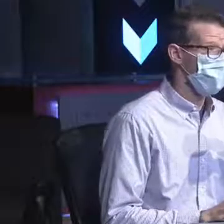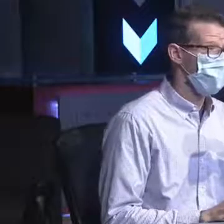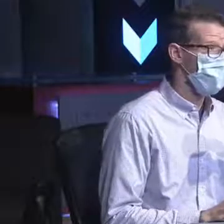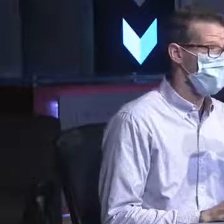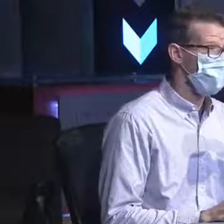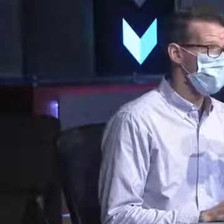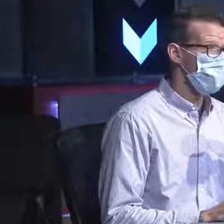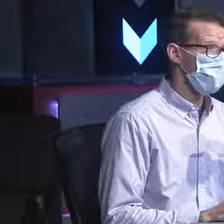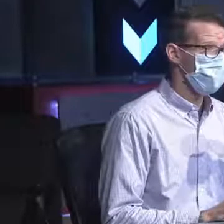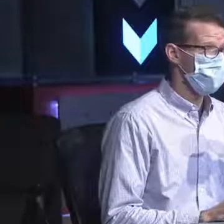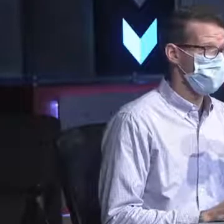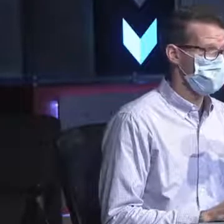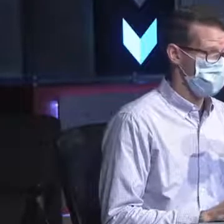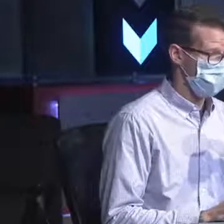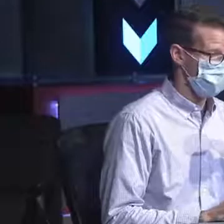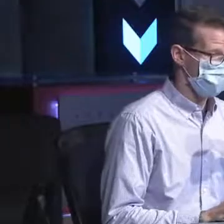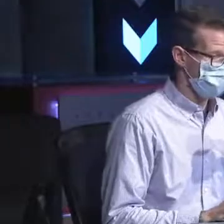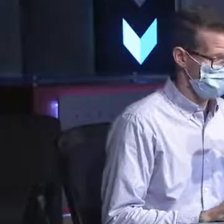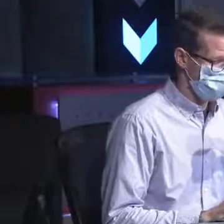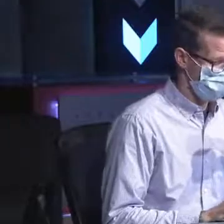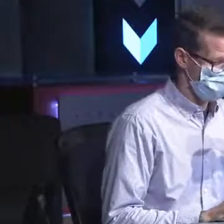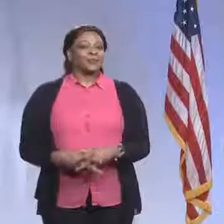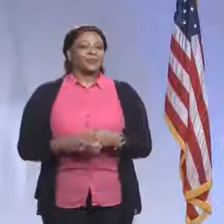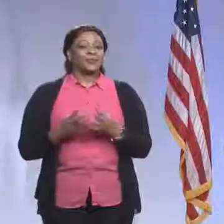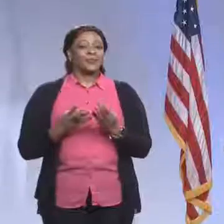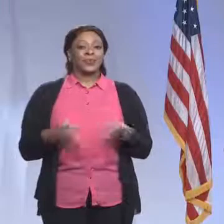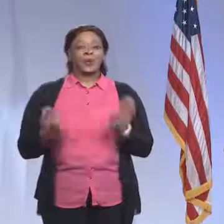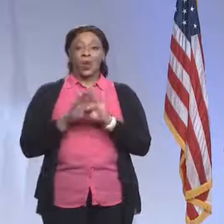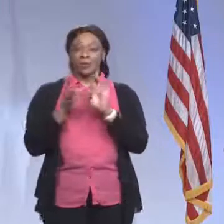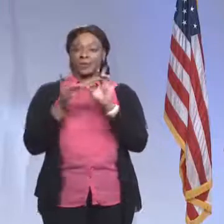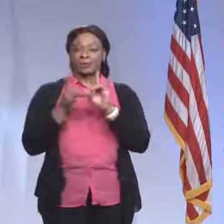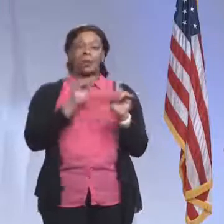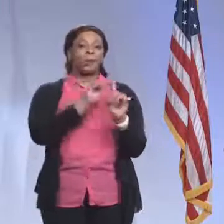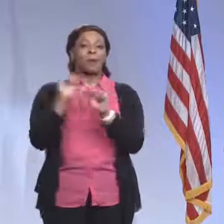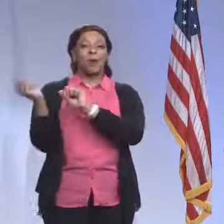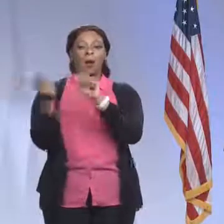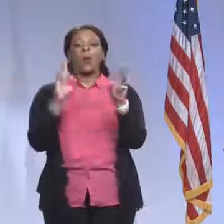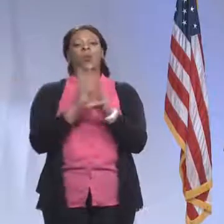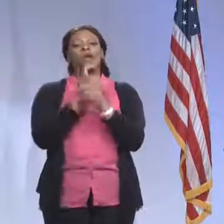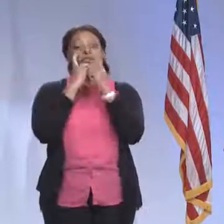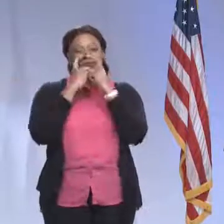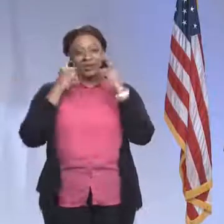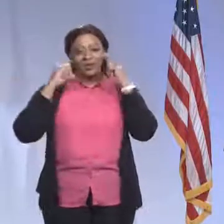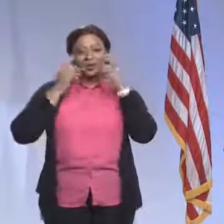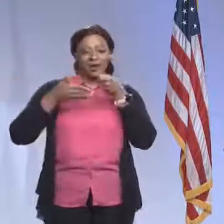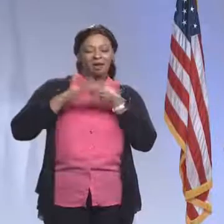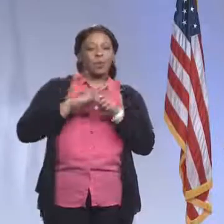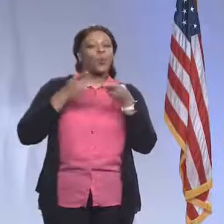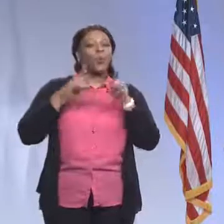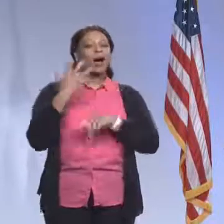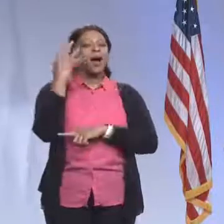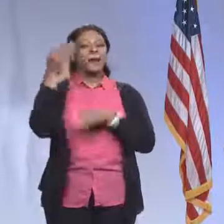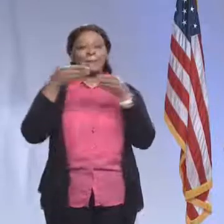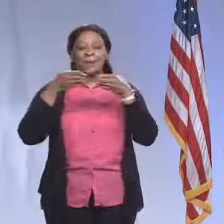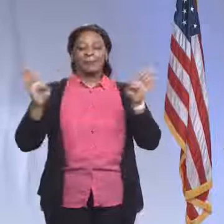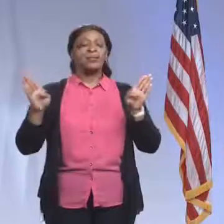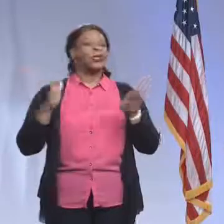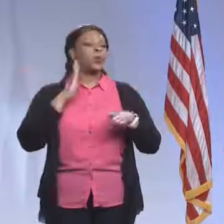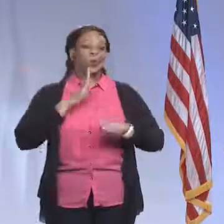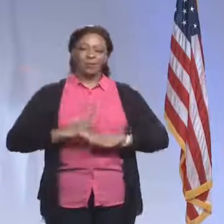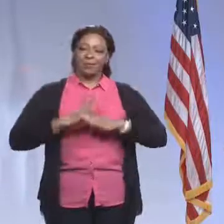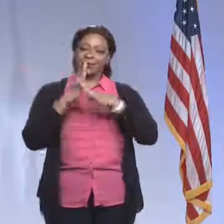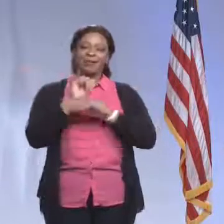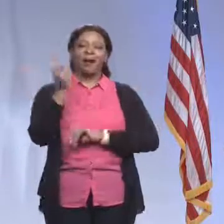this time. Any closing statements from any panelist? I just want to remind everyone to wear facial coverings while in public. It will